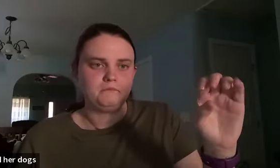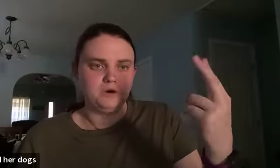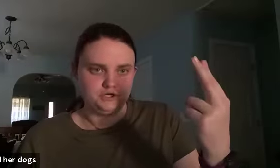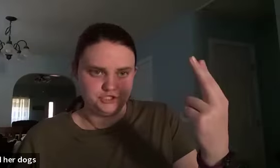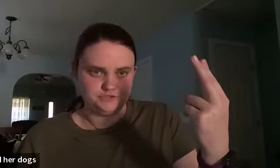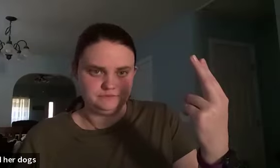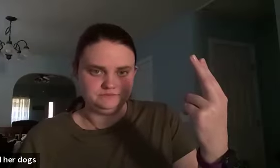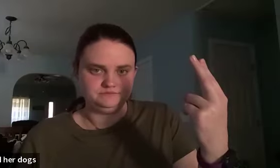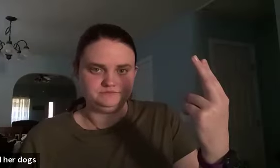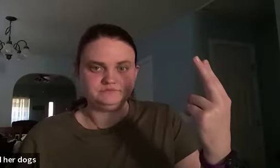March.